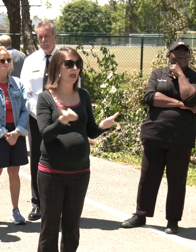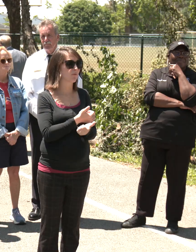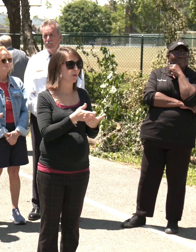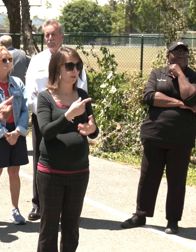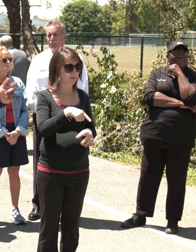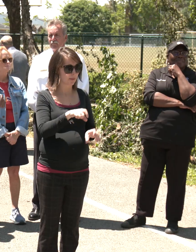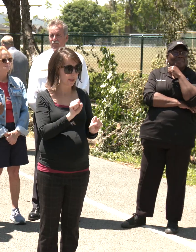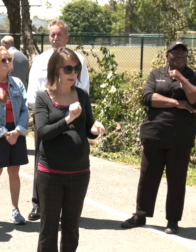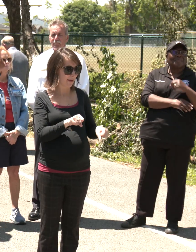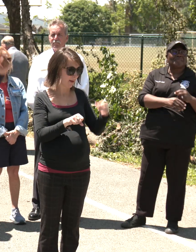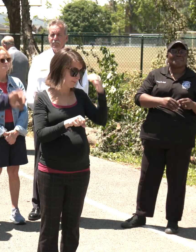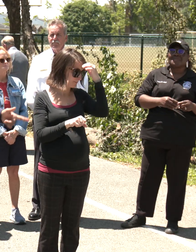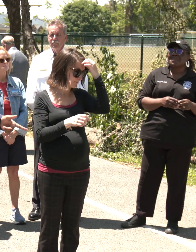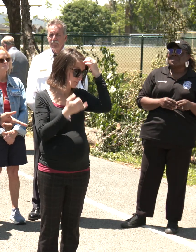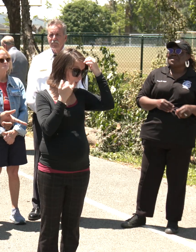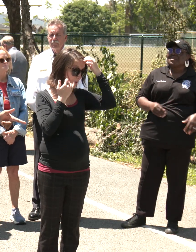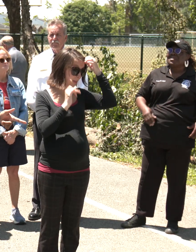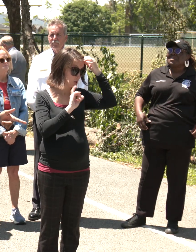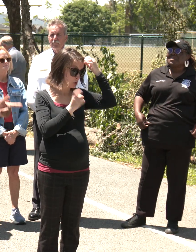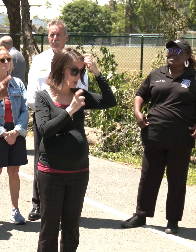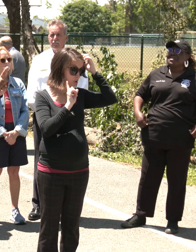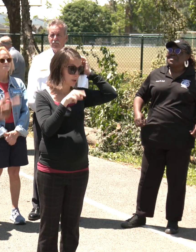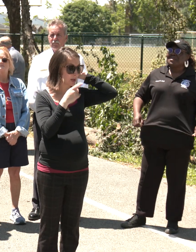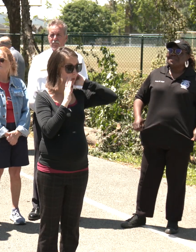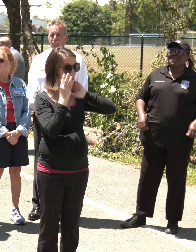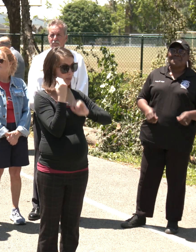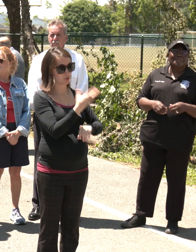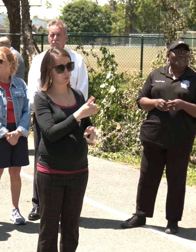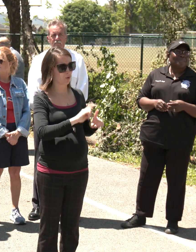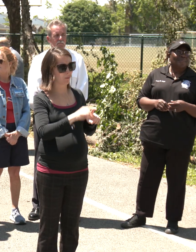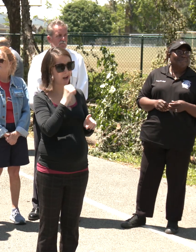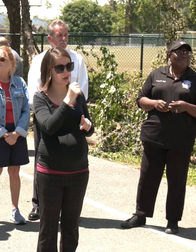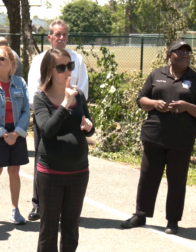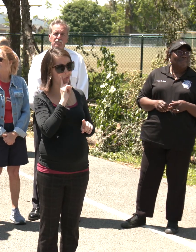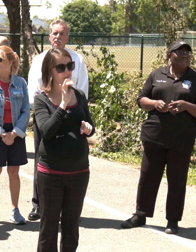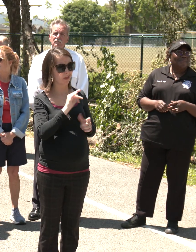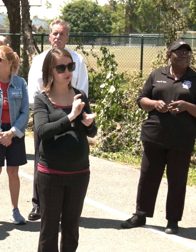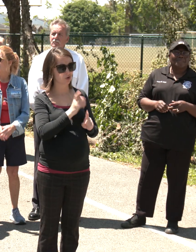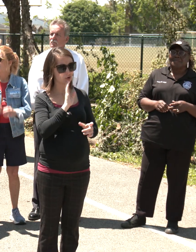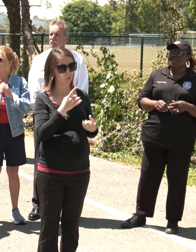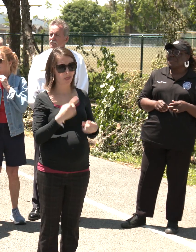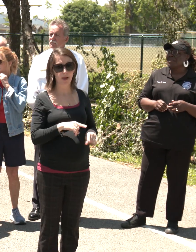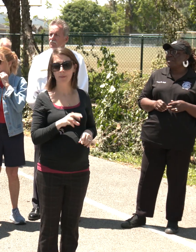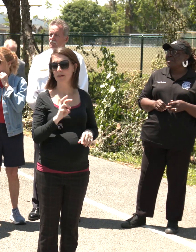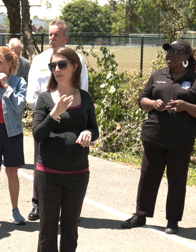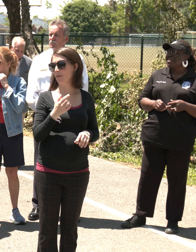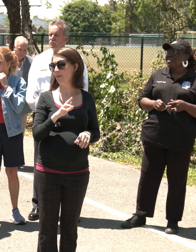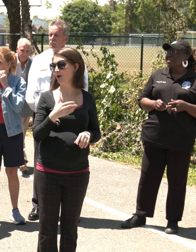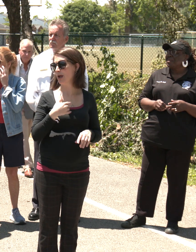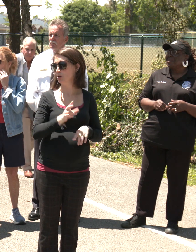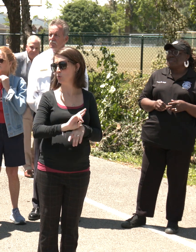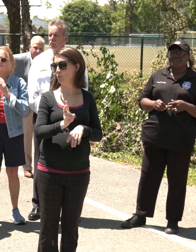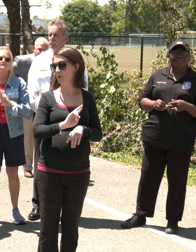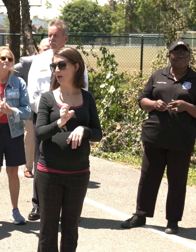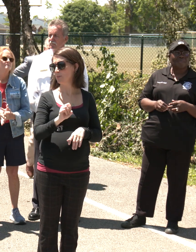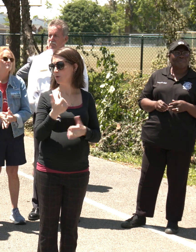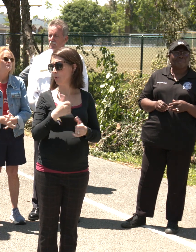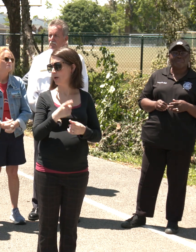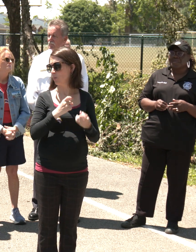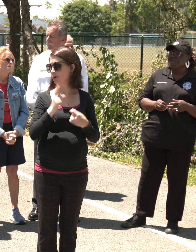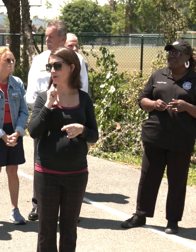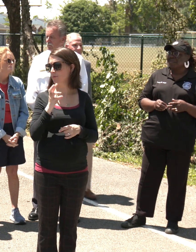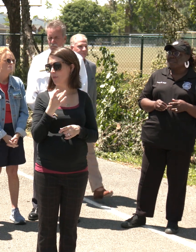they can. If that changes, I'll be the first to let you know, but I don't anticipate that change. The mayor has a 2 p.m., so any questions for the mayor? We